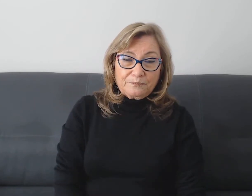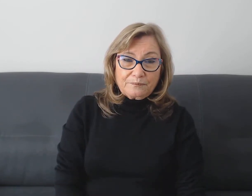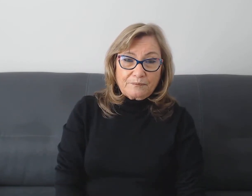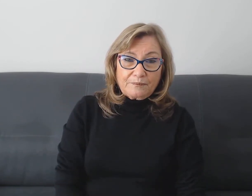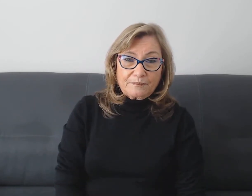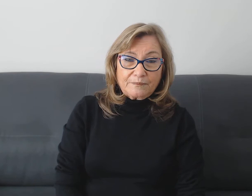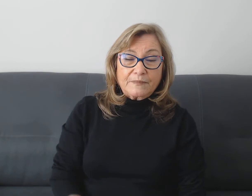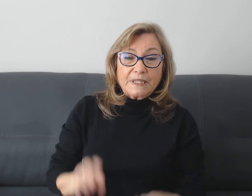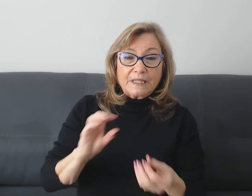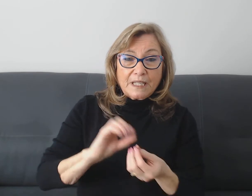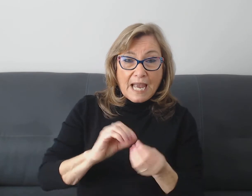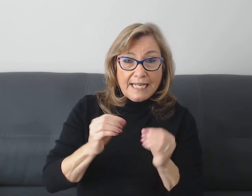Number two.